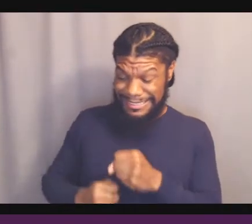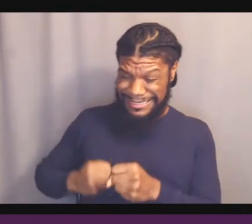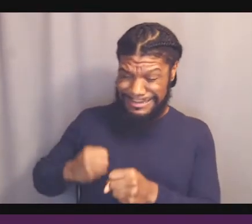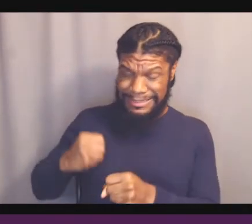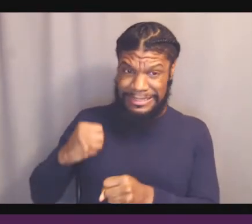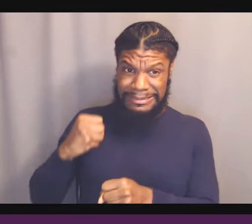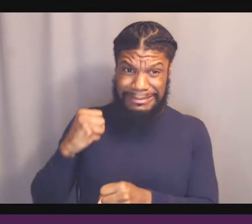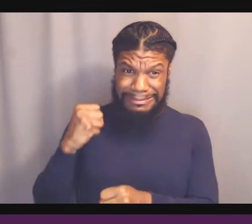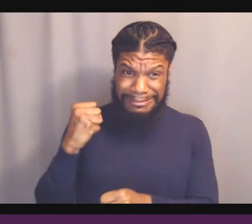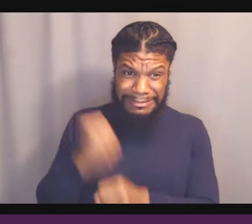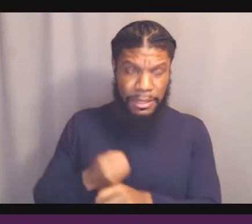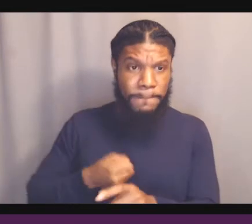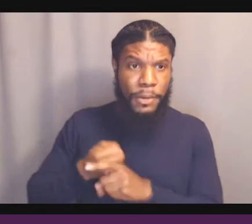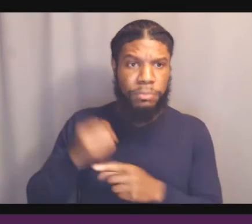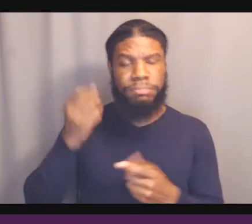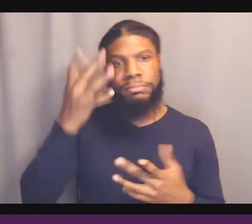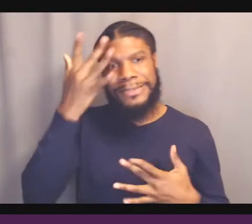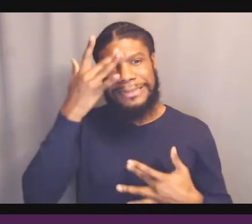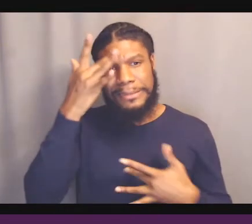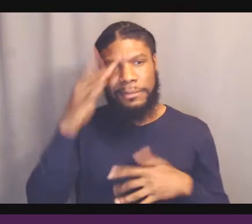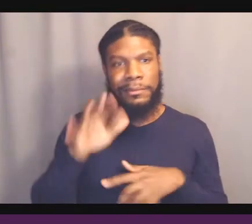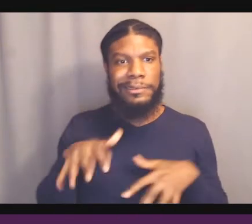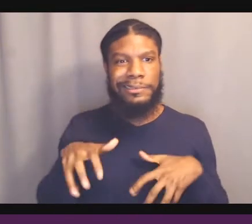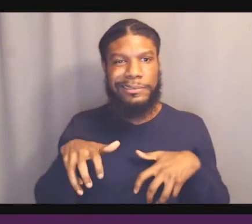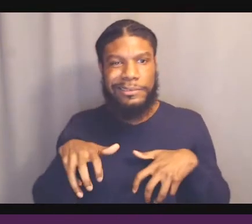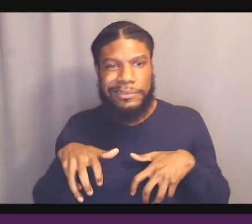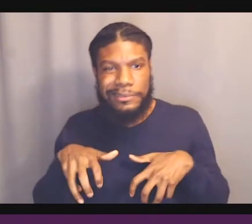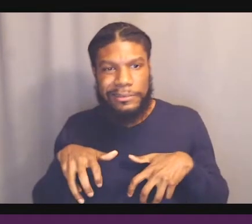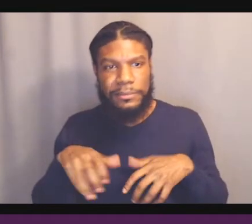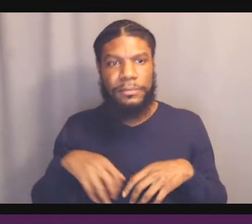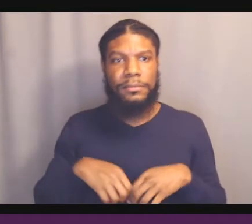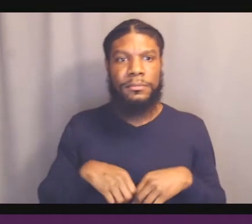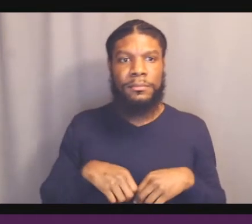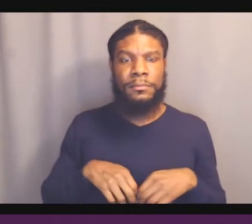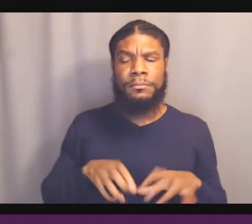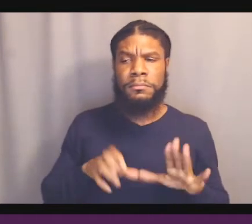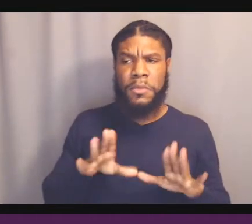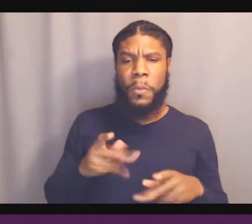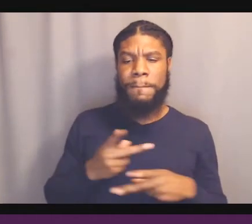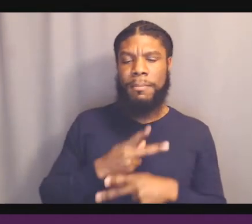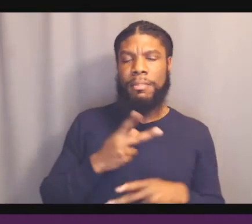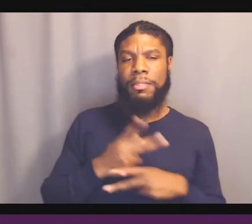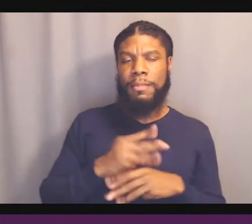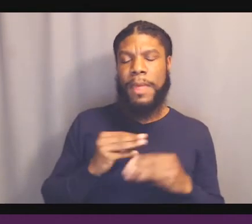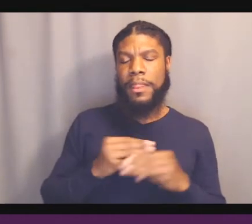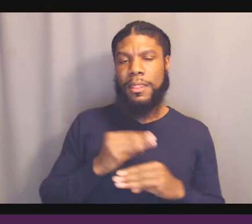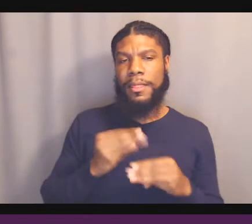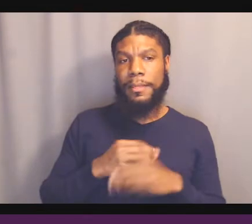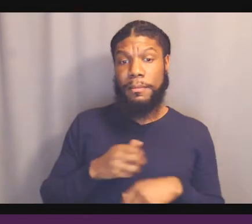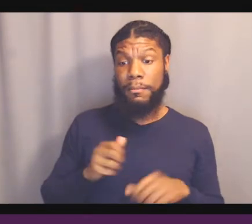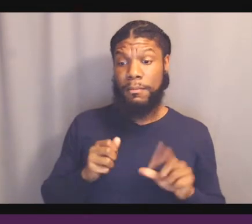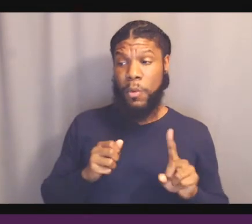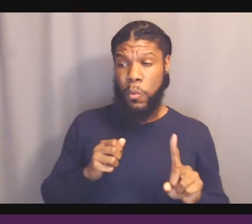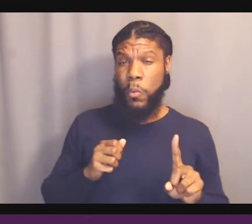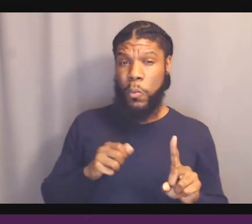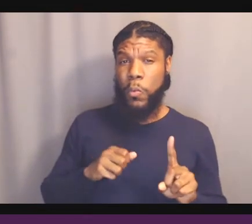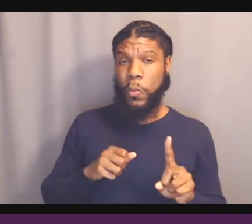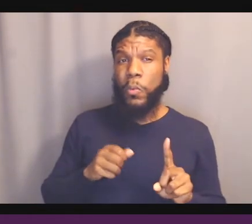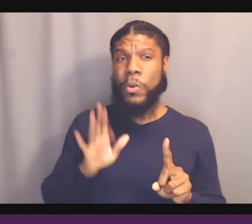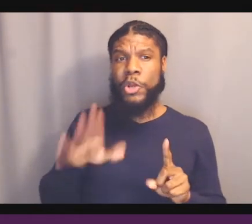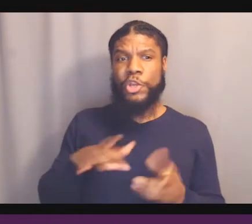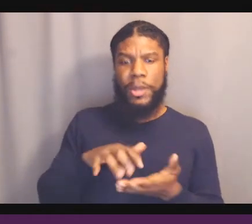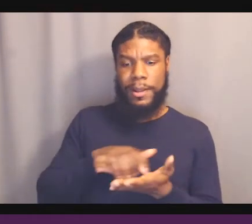18 years. 18 years. Yeah, let's do some math. 18 years. Hold on. Get your calculators